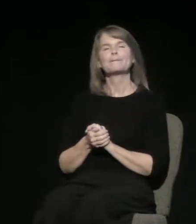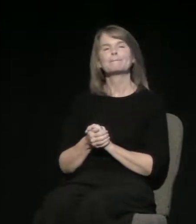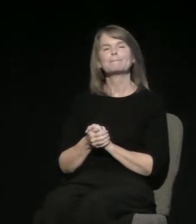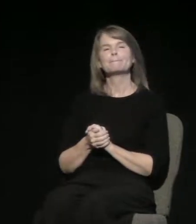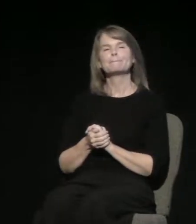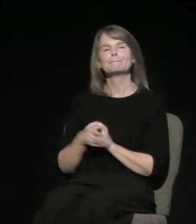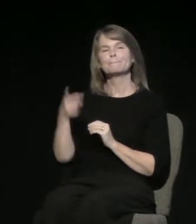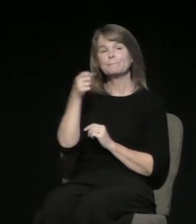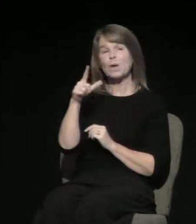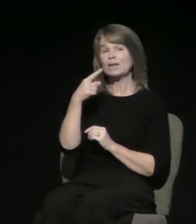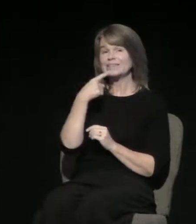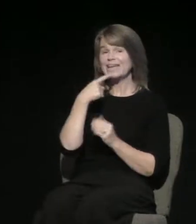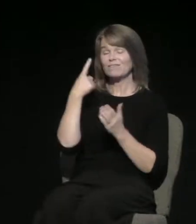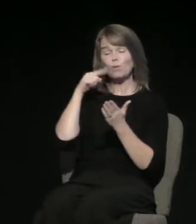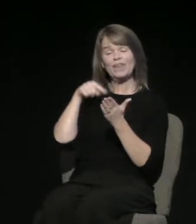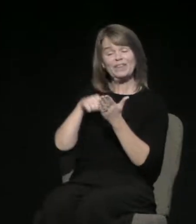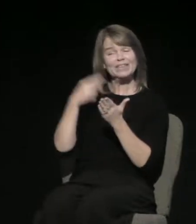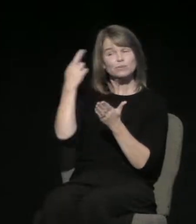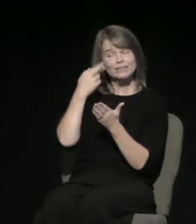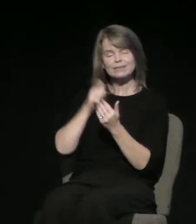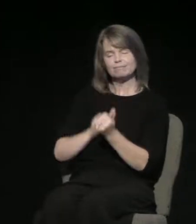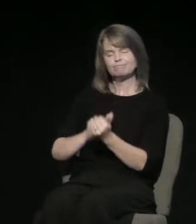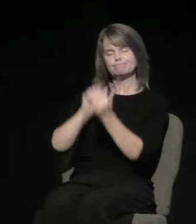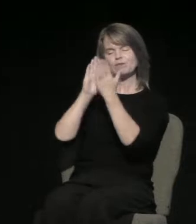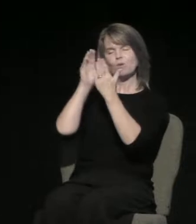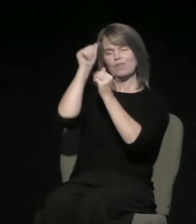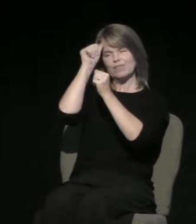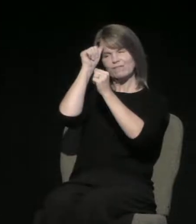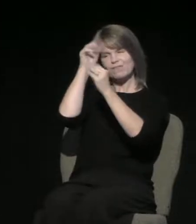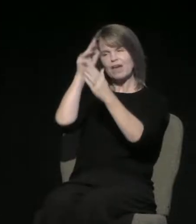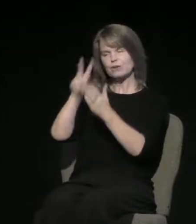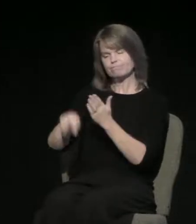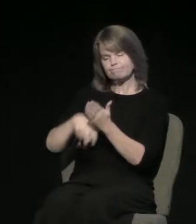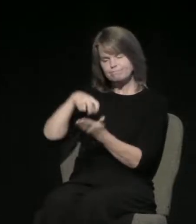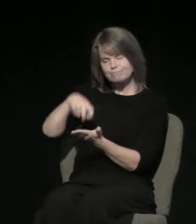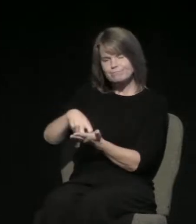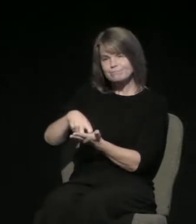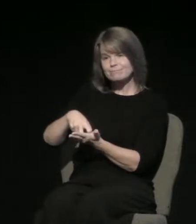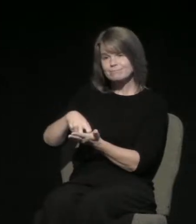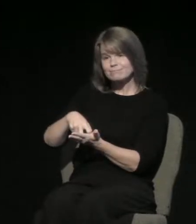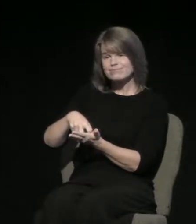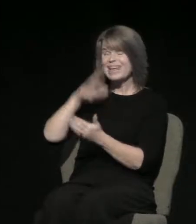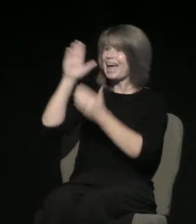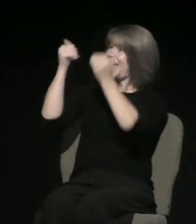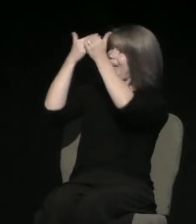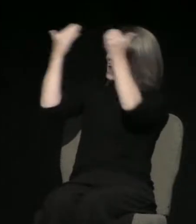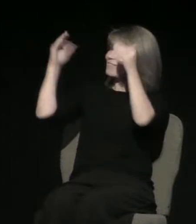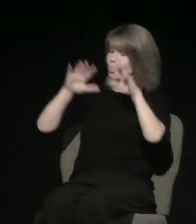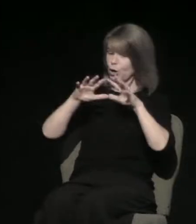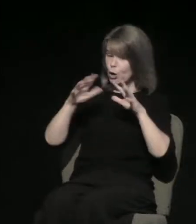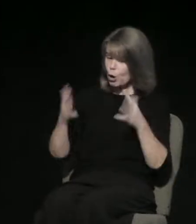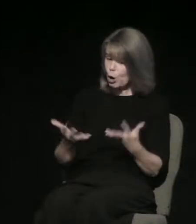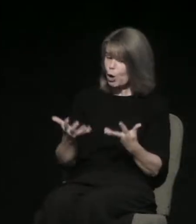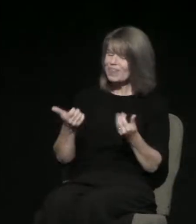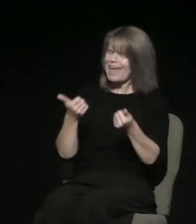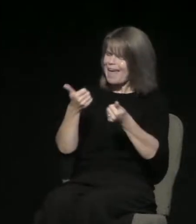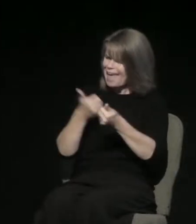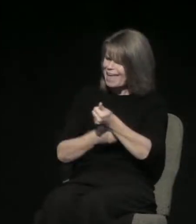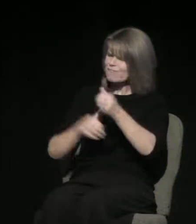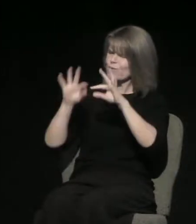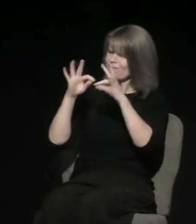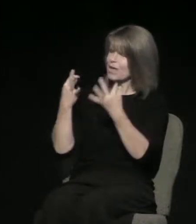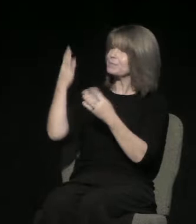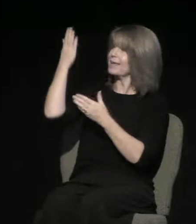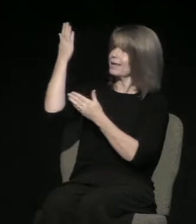Paul says For this Reason I kneel Before the Father From whom Every family In heaven And on earth Derives its Name